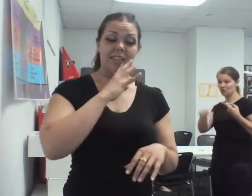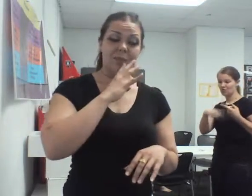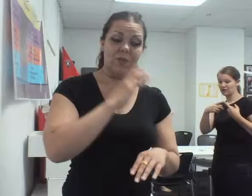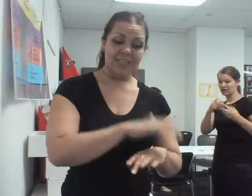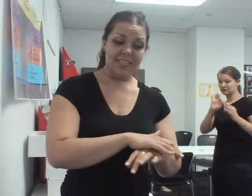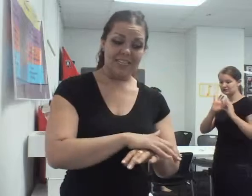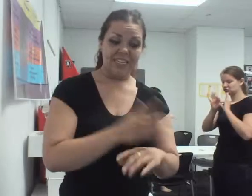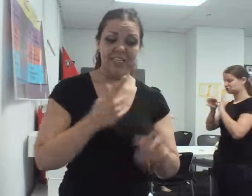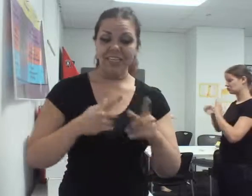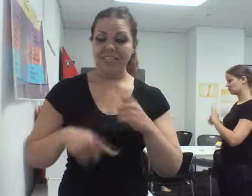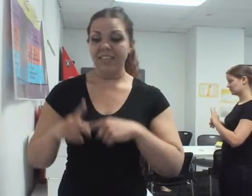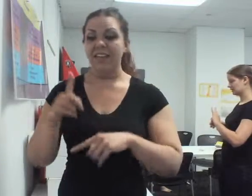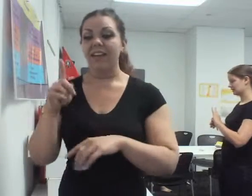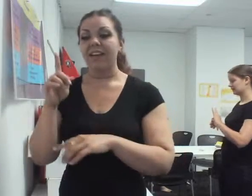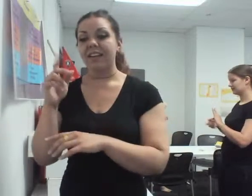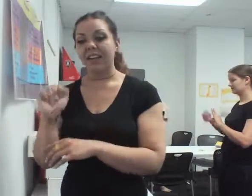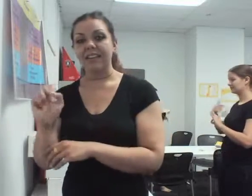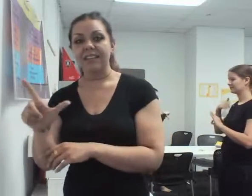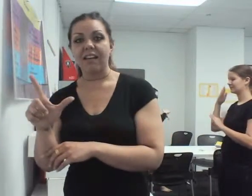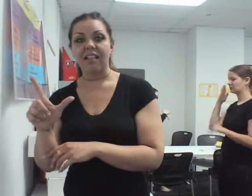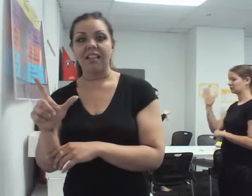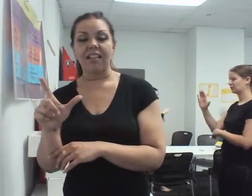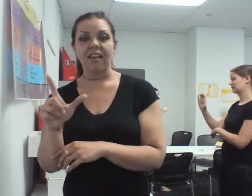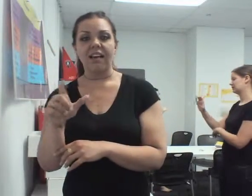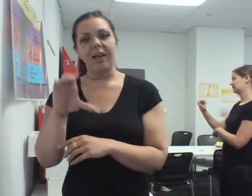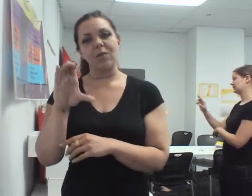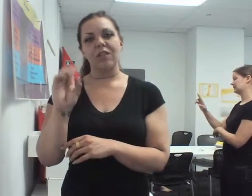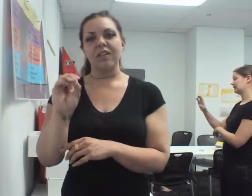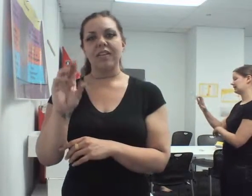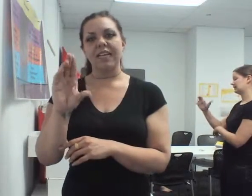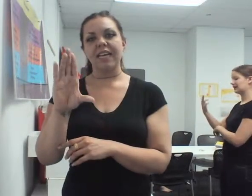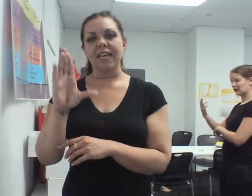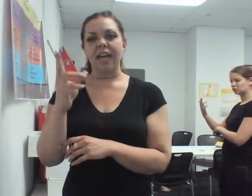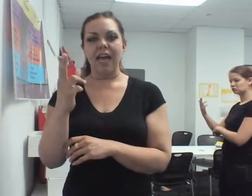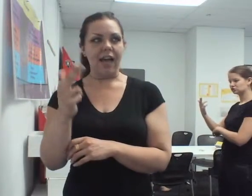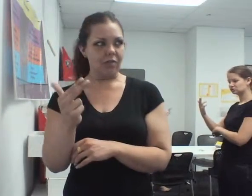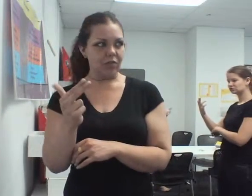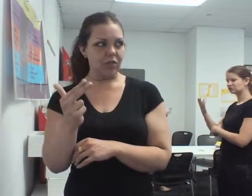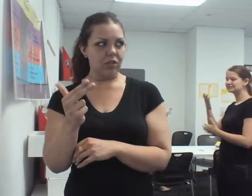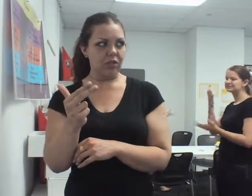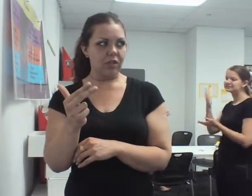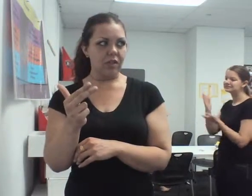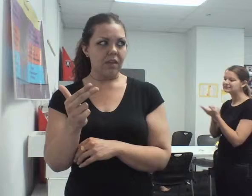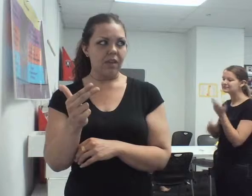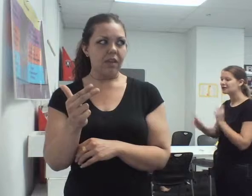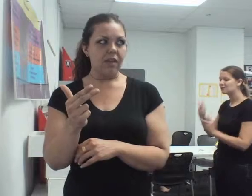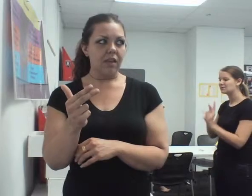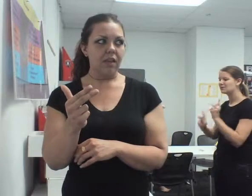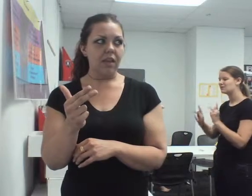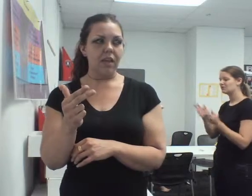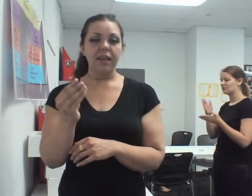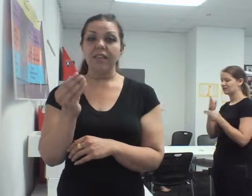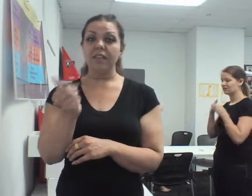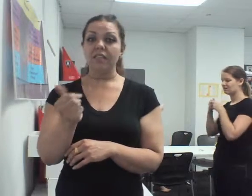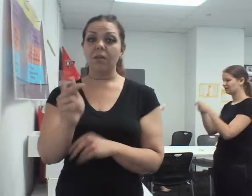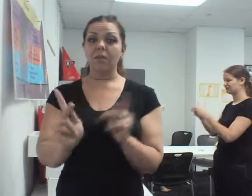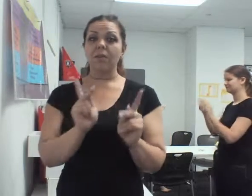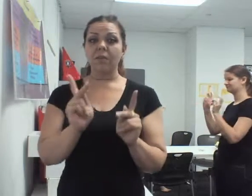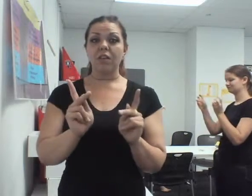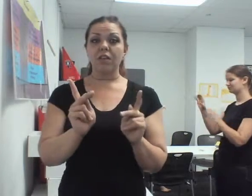to couch it or sort of, some people will call it coaching the deaf person, but really it's cultural